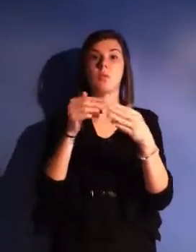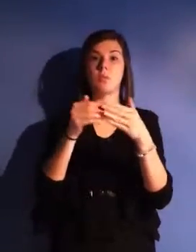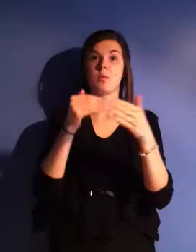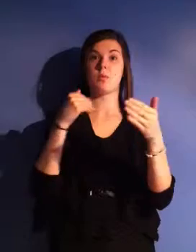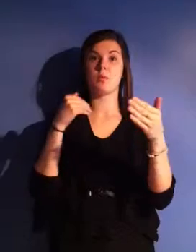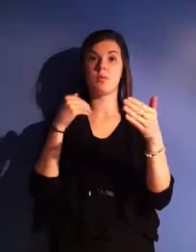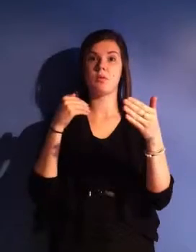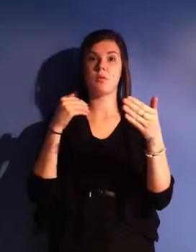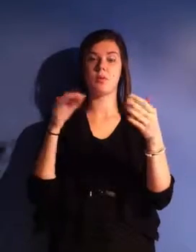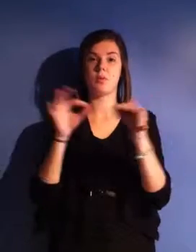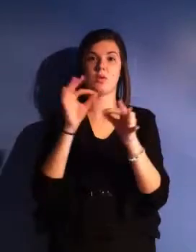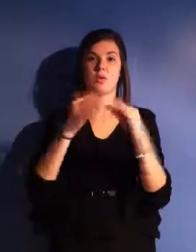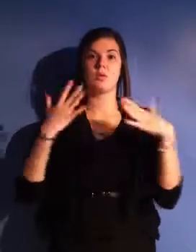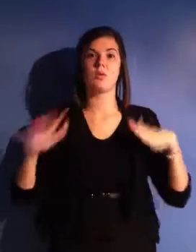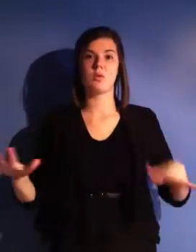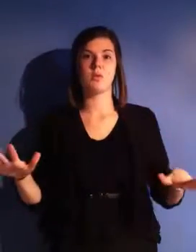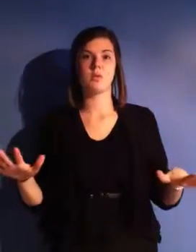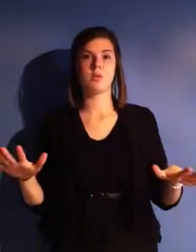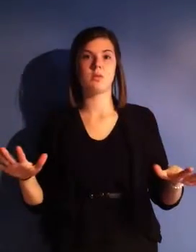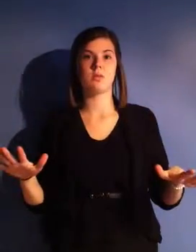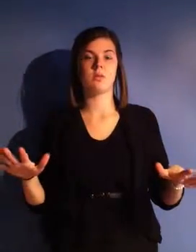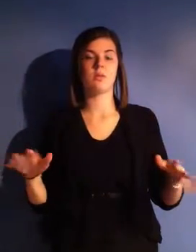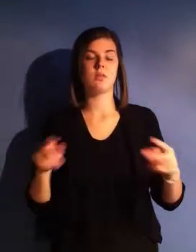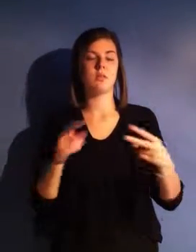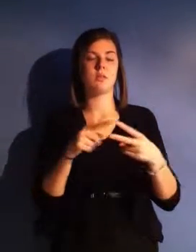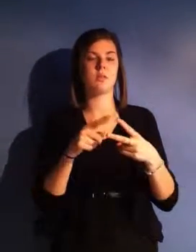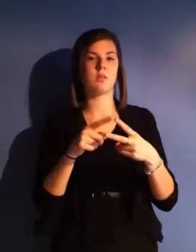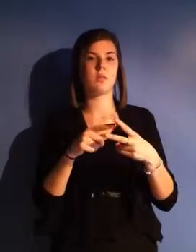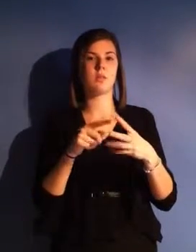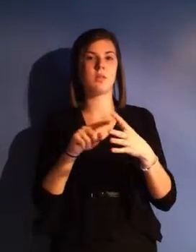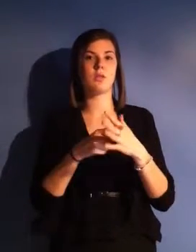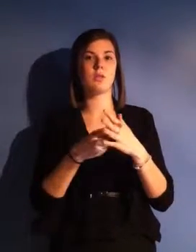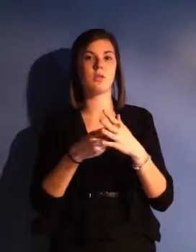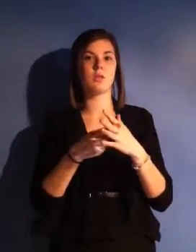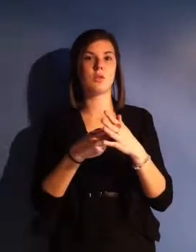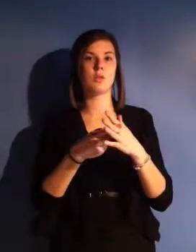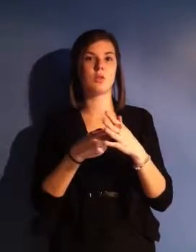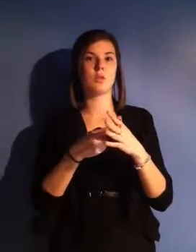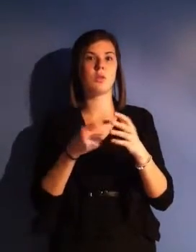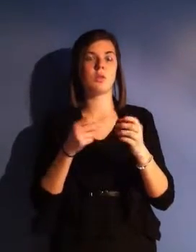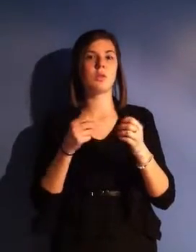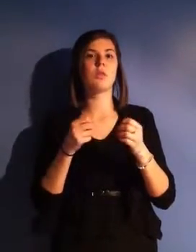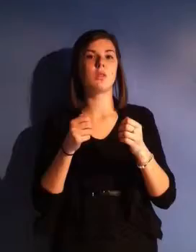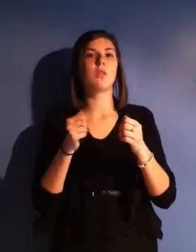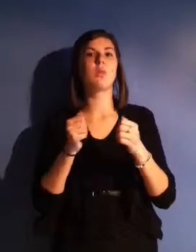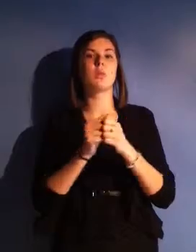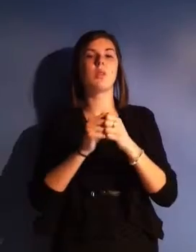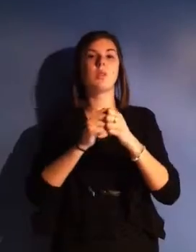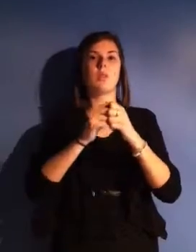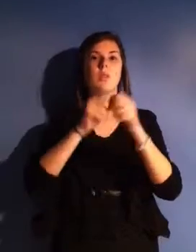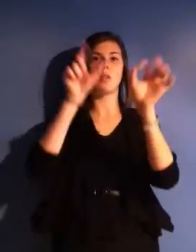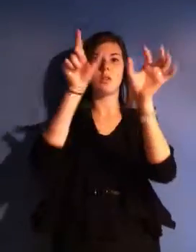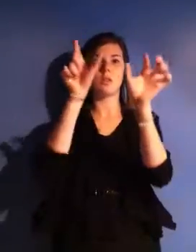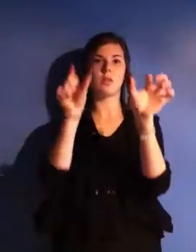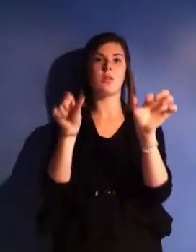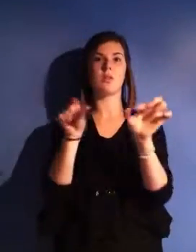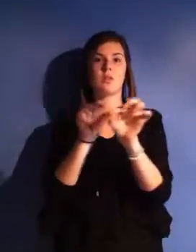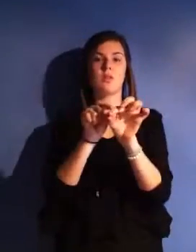put your entire garment together, then you want to start with the pieces that the zipper is going to fit in. So let's assume that we're